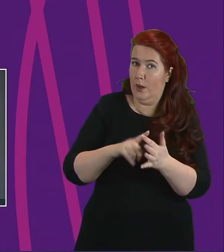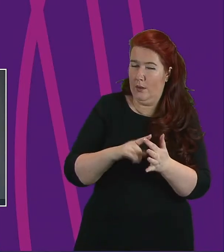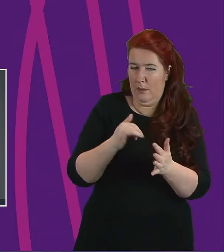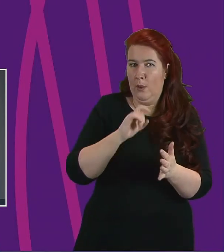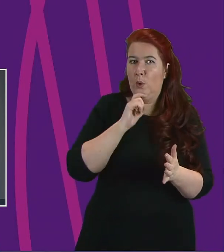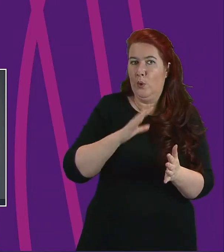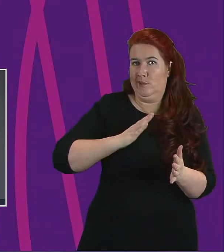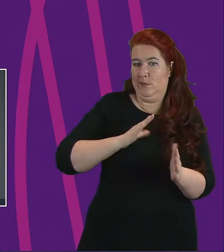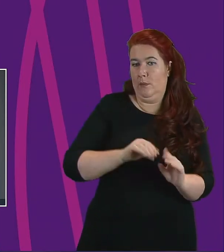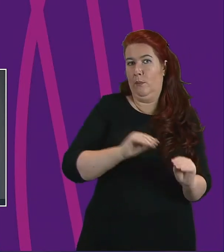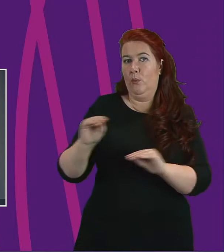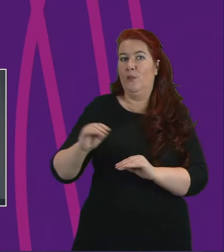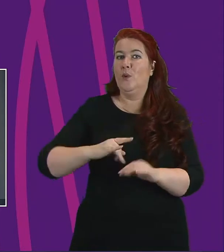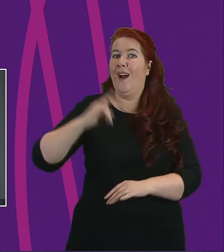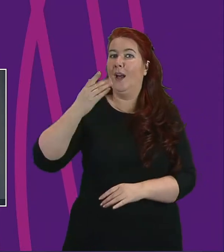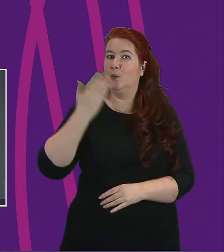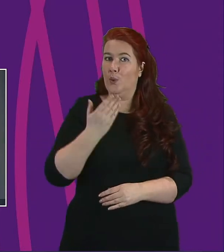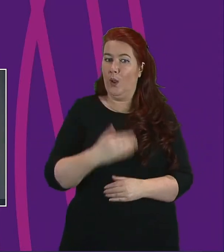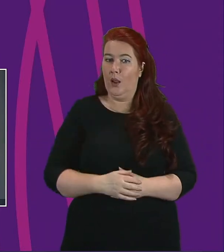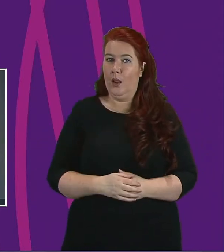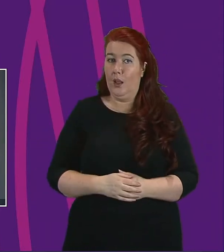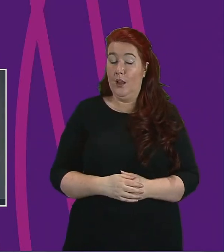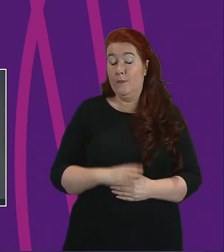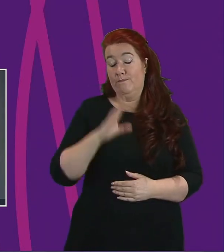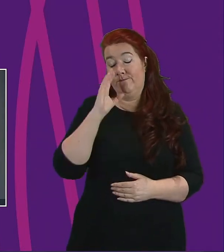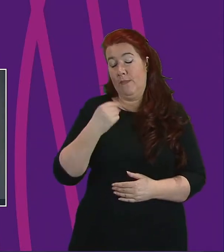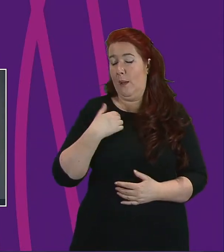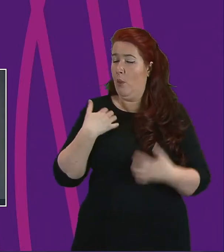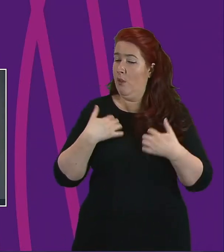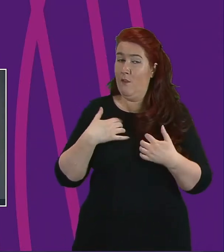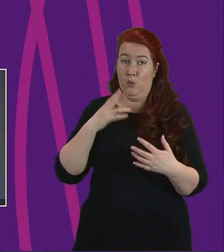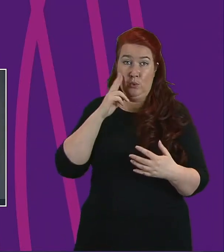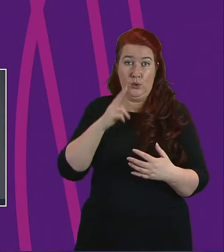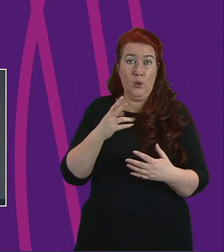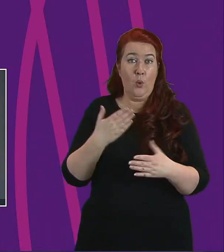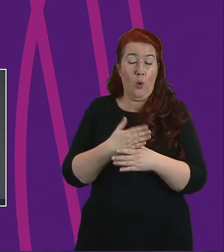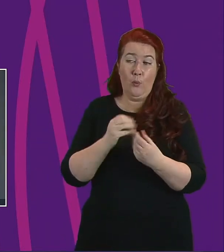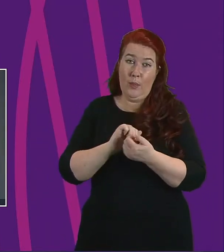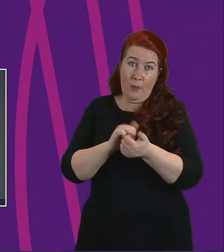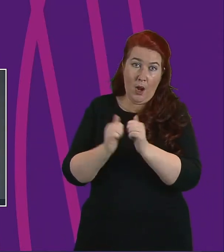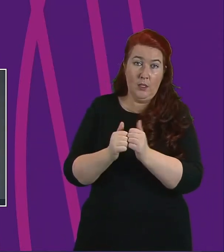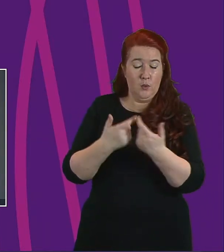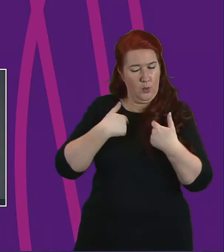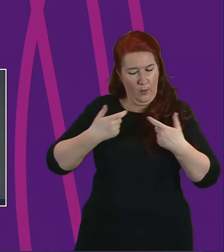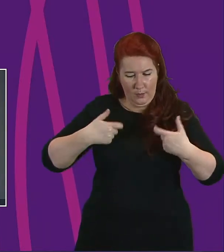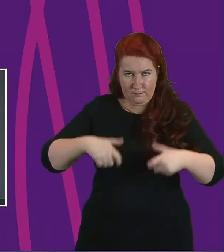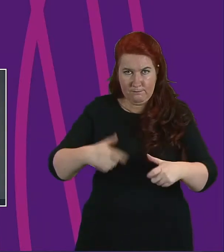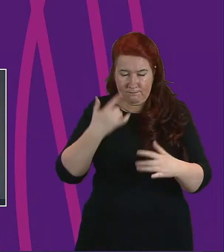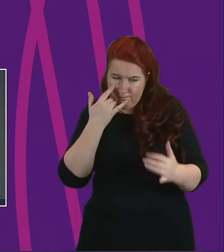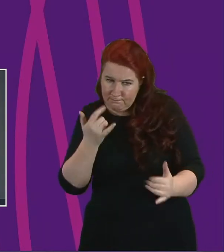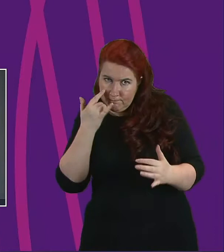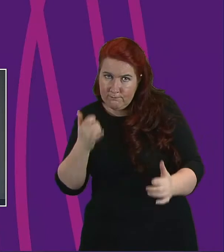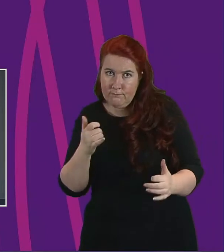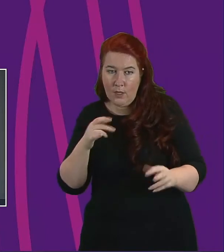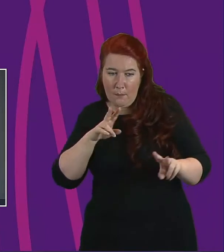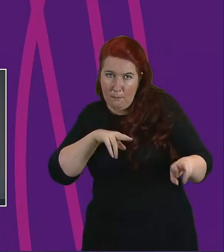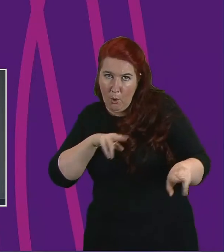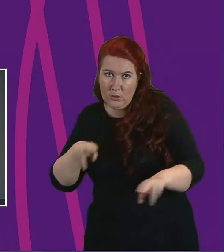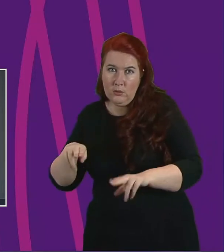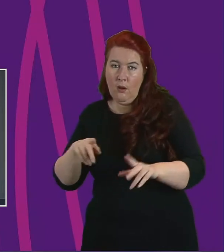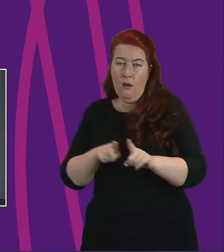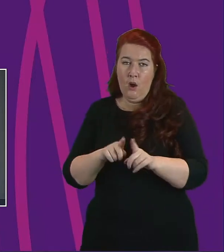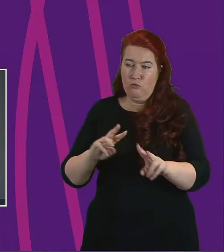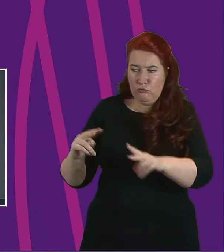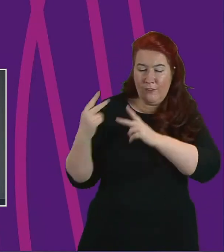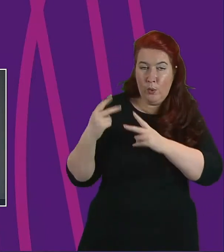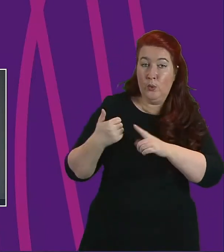Presiding Officer, I look forward to working with all partners to continually monitor and review the support in place and ensure that children and young